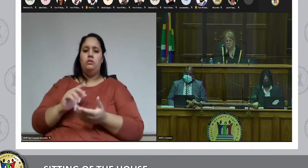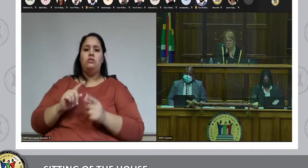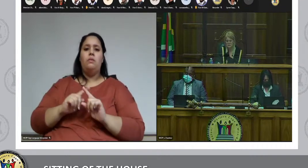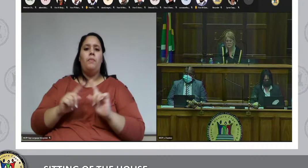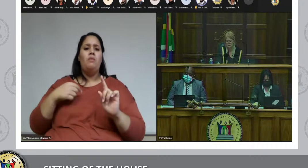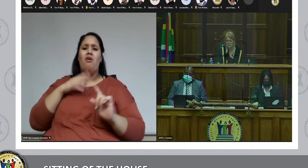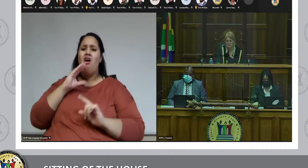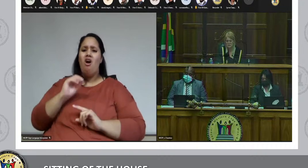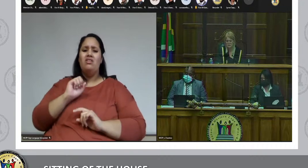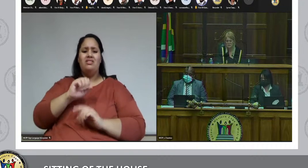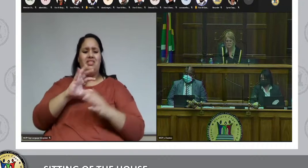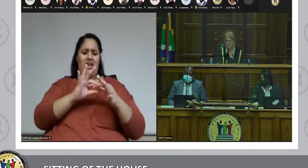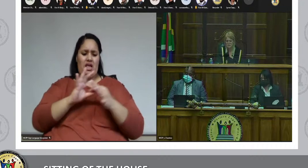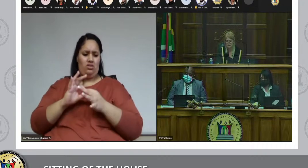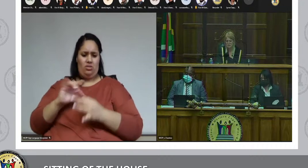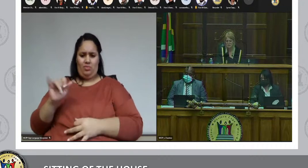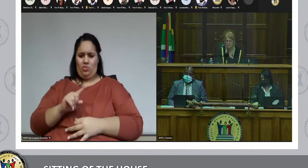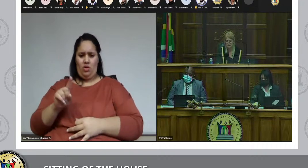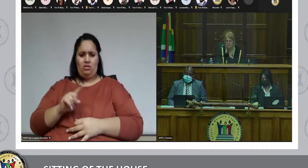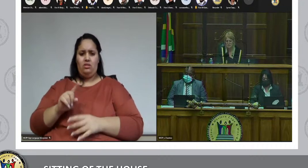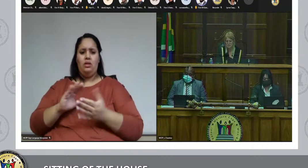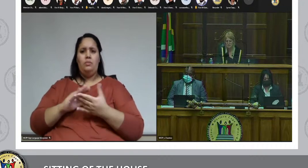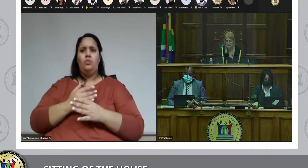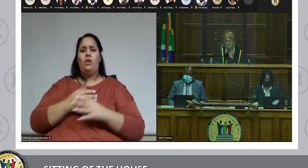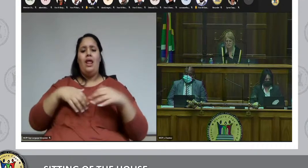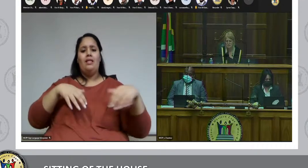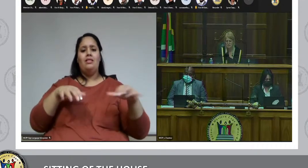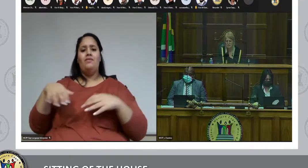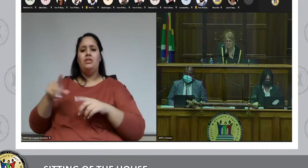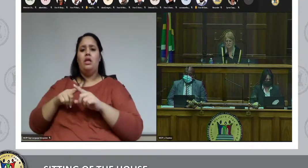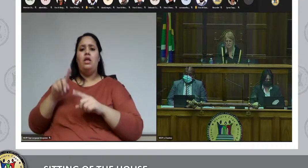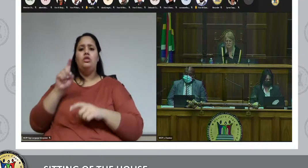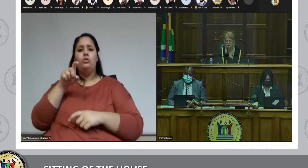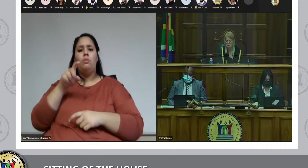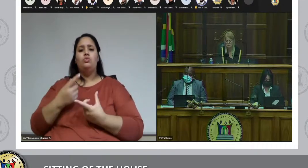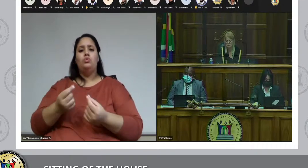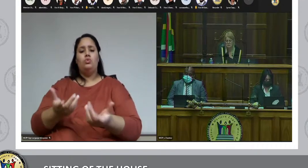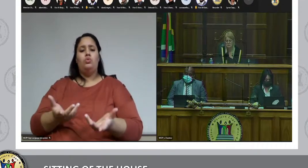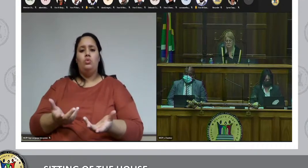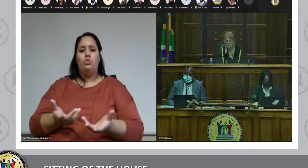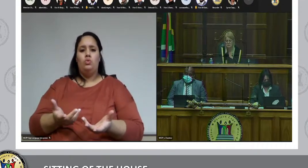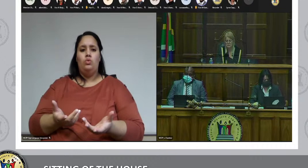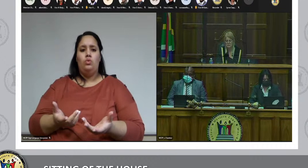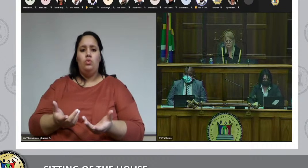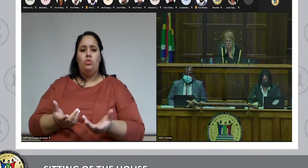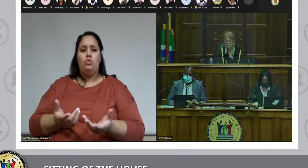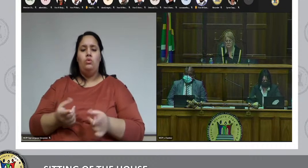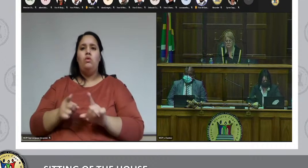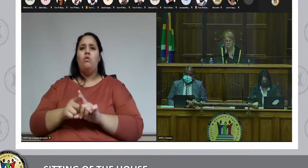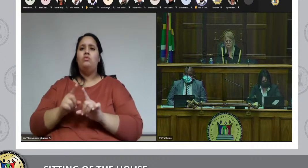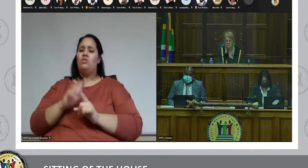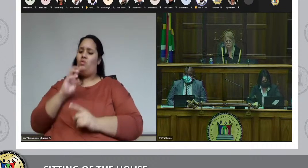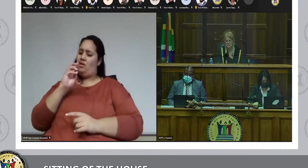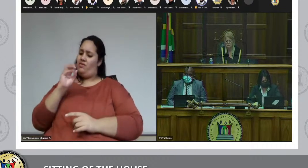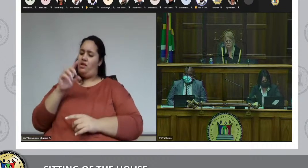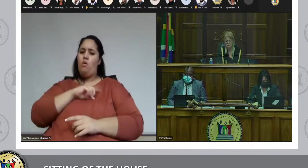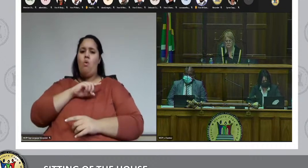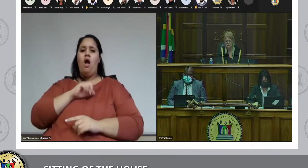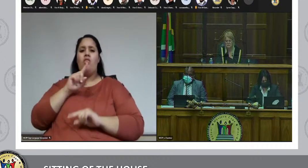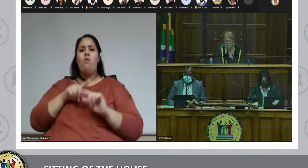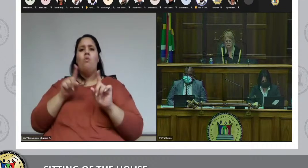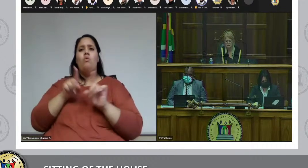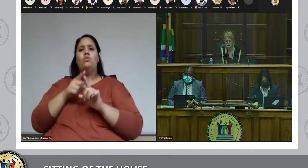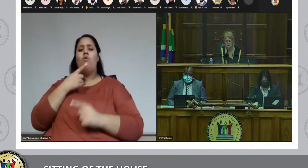what relationship, what are these activities that they were supposed to have daily? Because they also complain